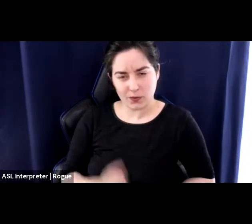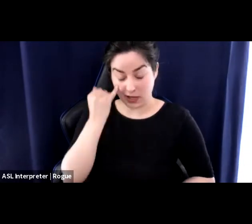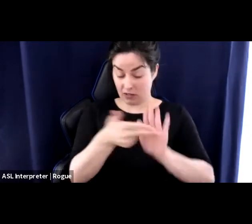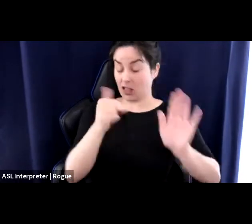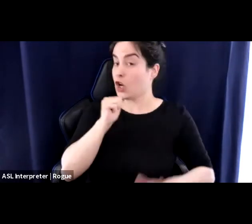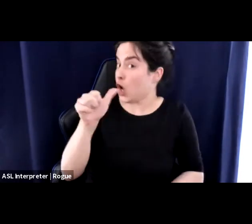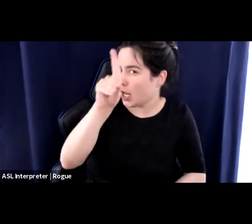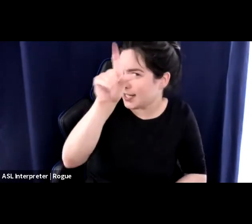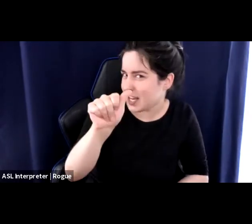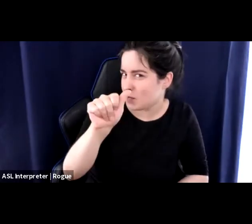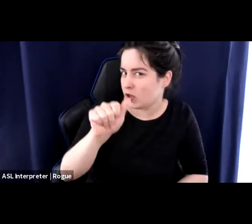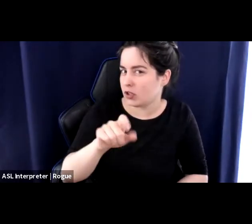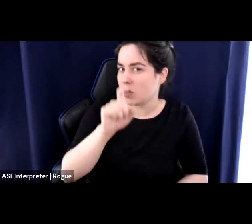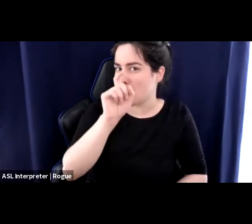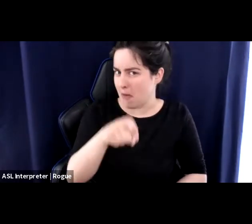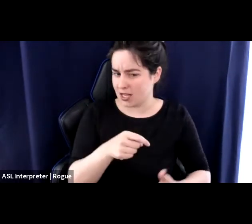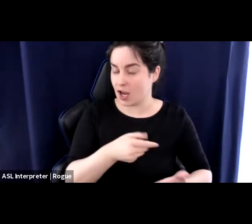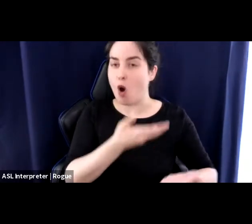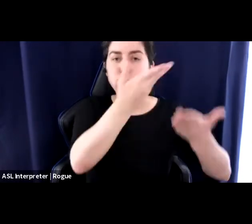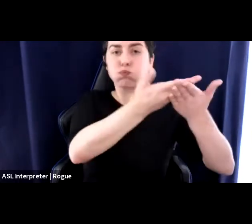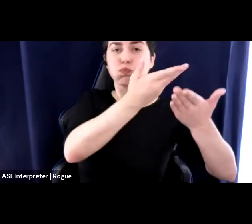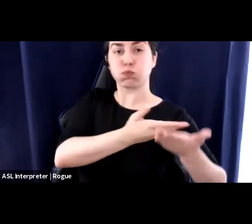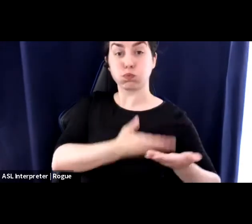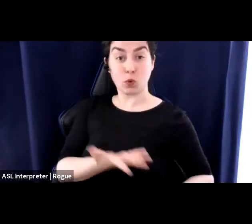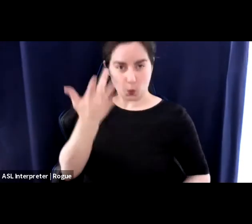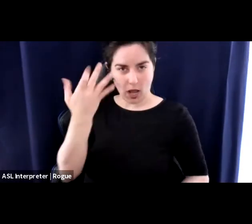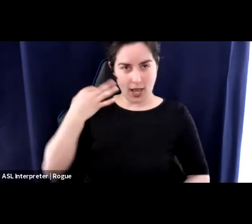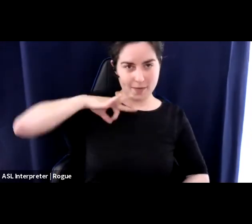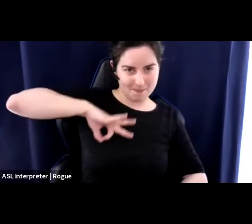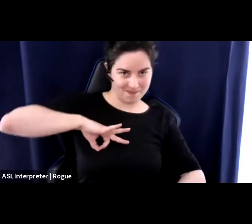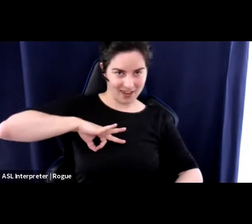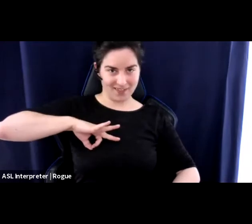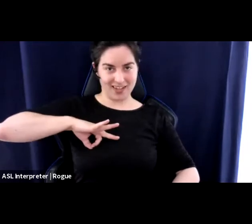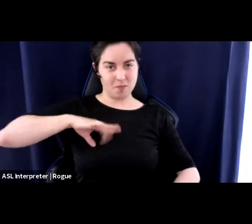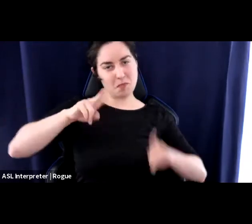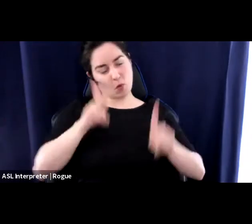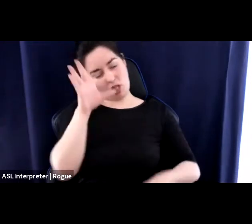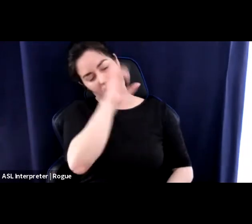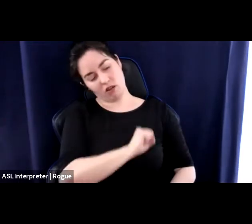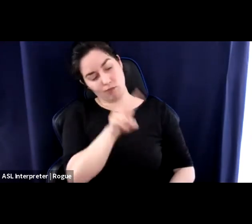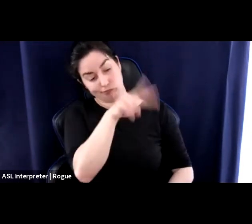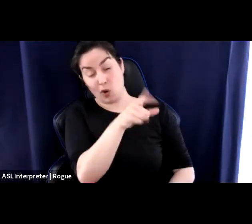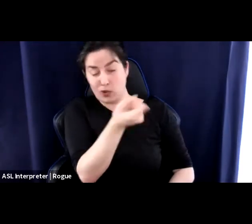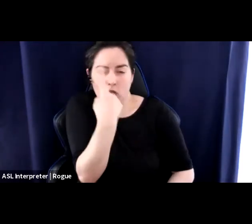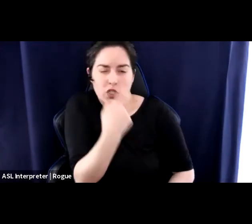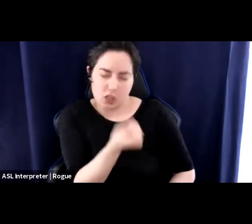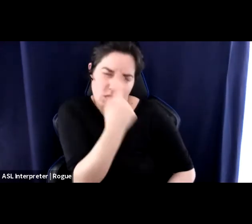witnesses don't have this burden because they benefit from the assumption that they understand